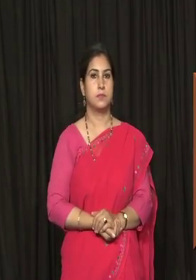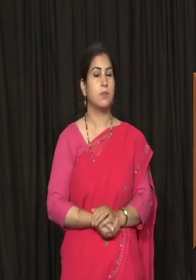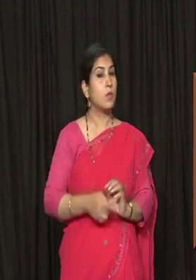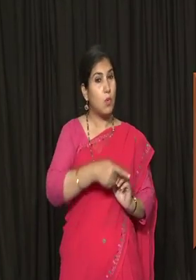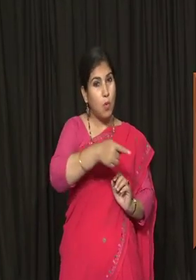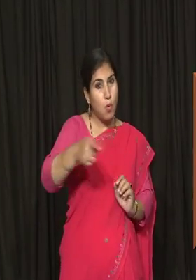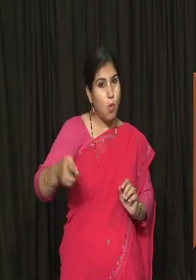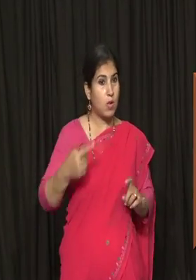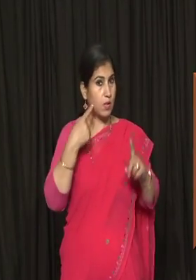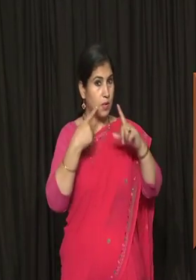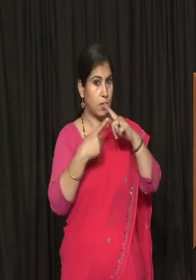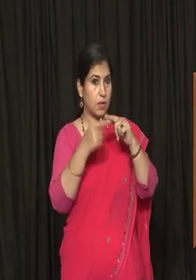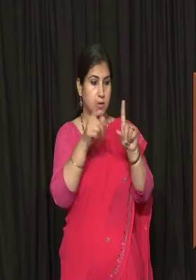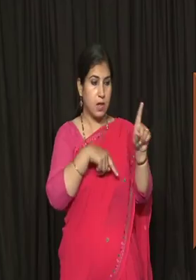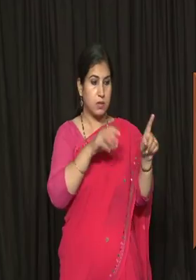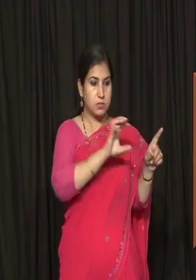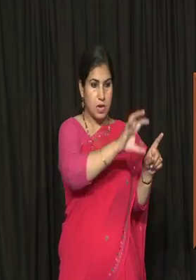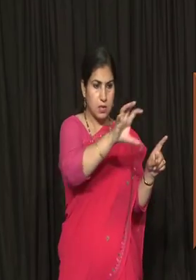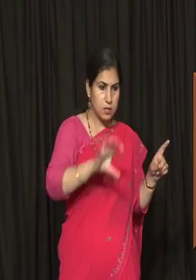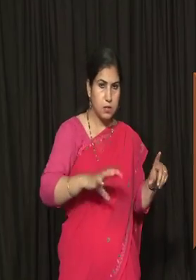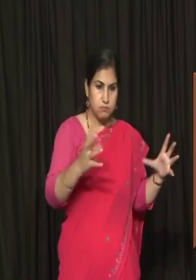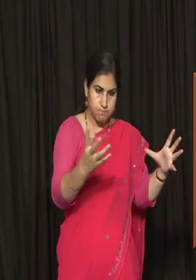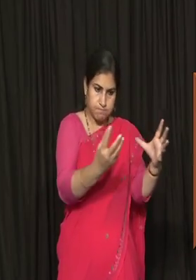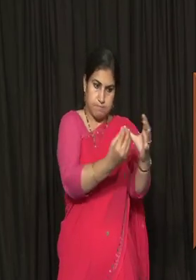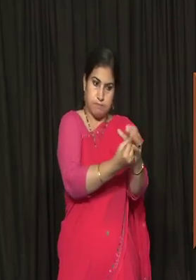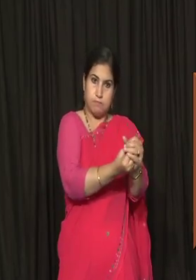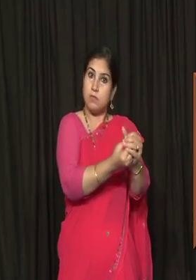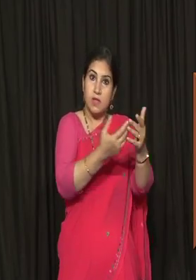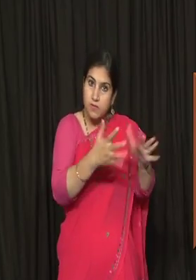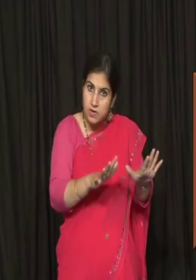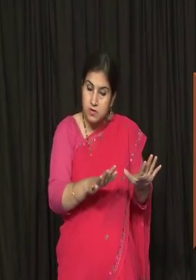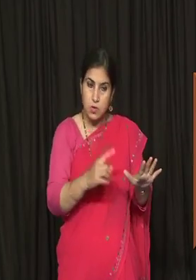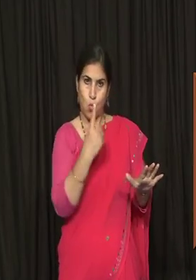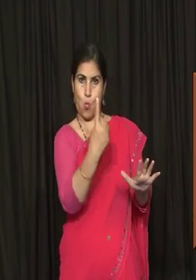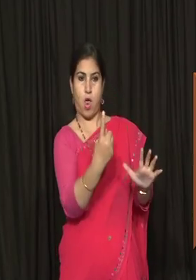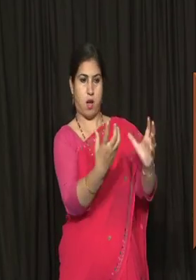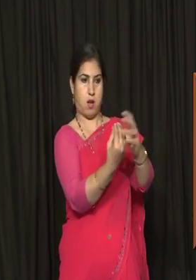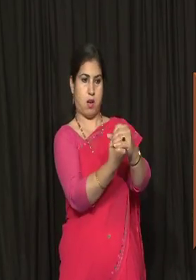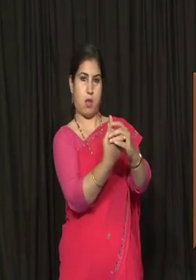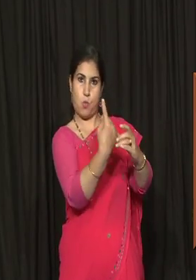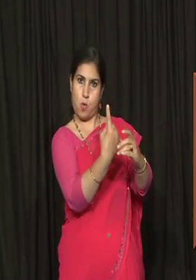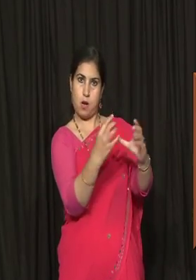When all the Italian states were unified into one country